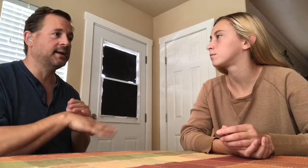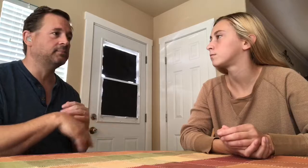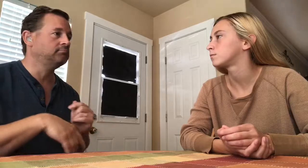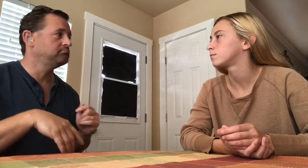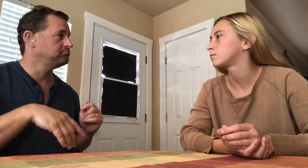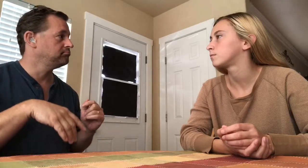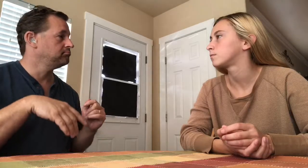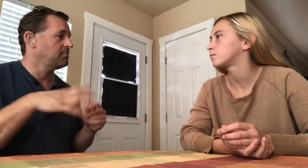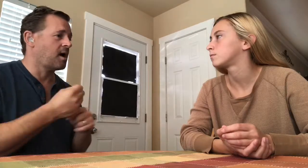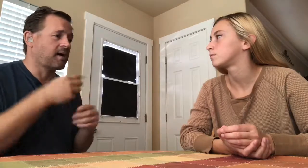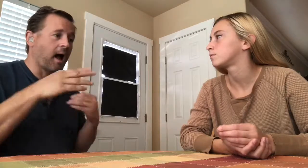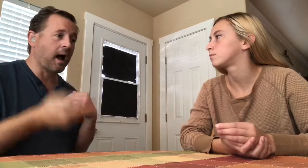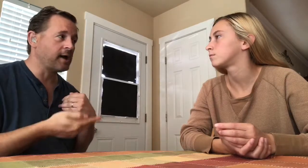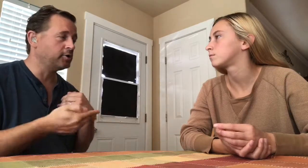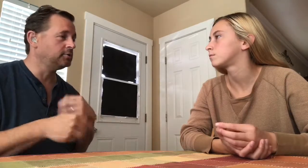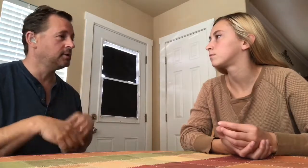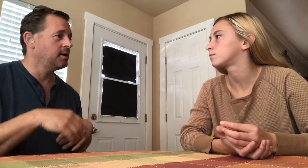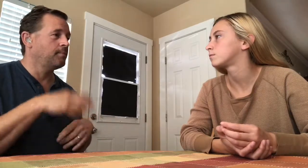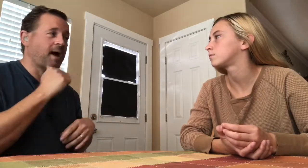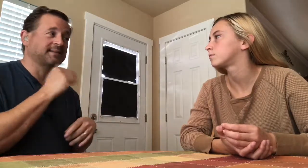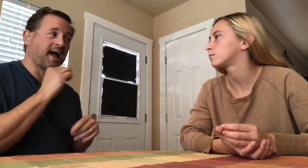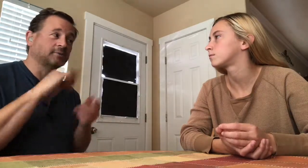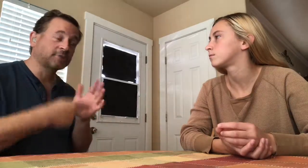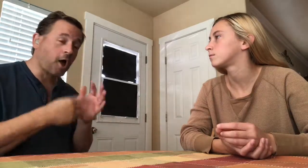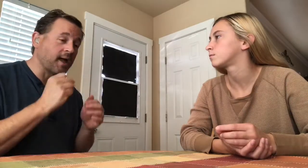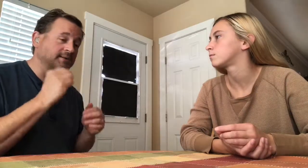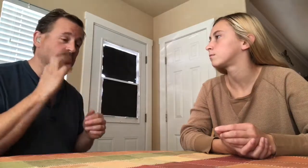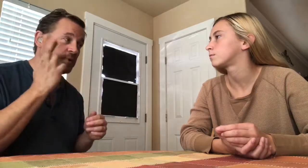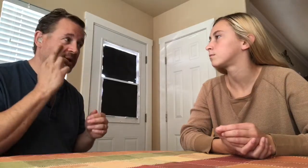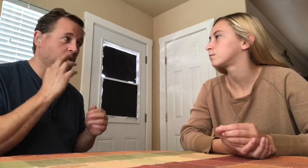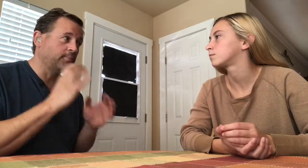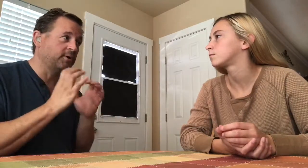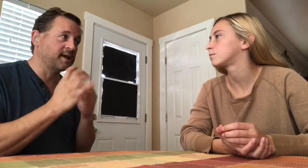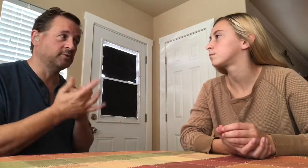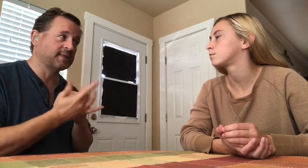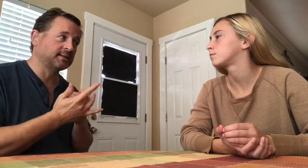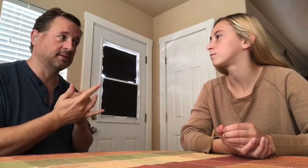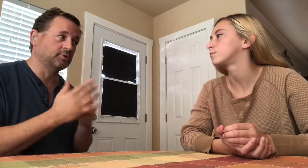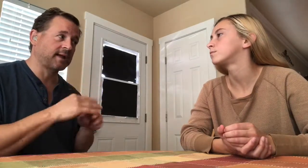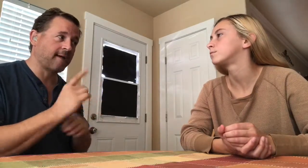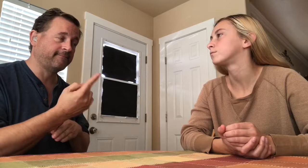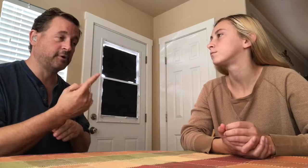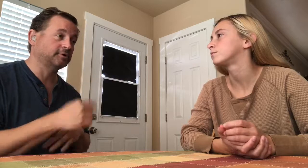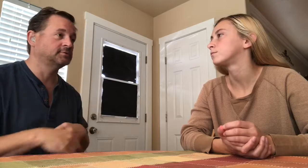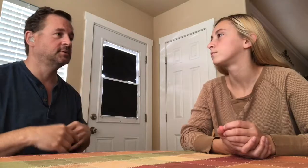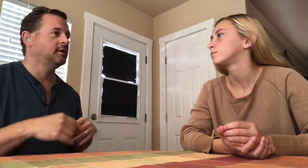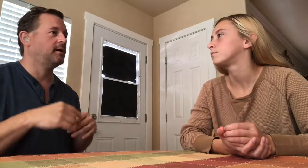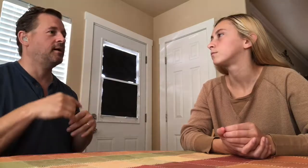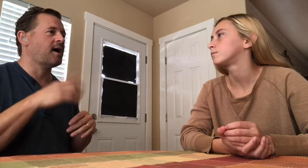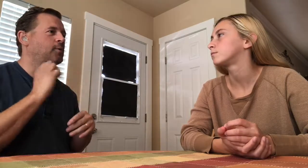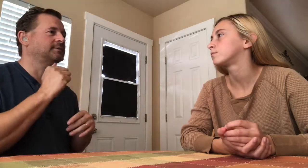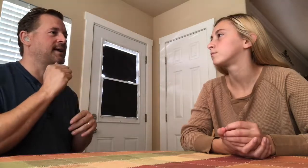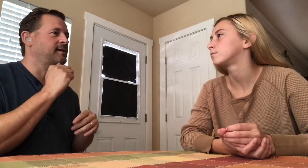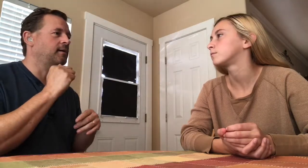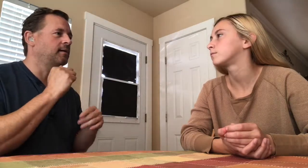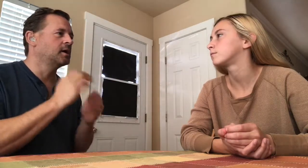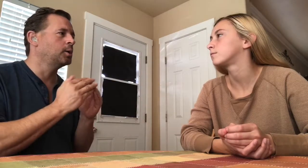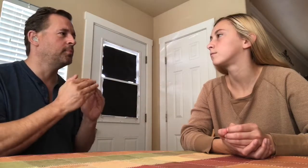in, got hired, but I did not start as a radio communication technician at first. I was a